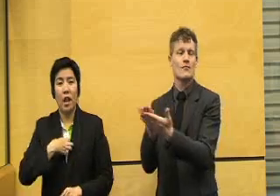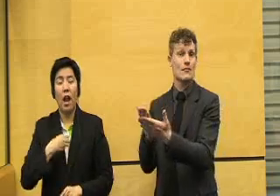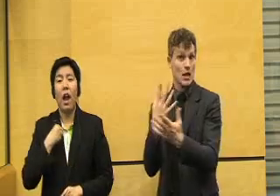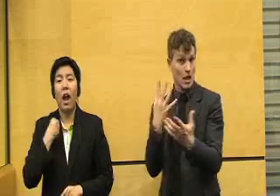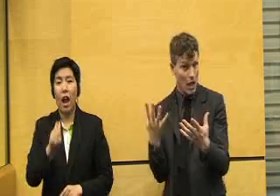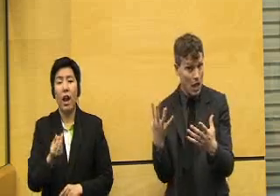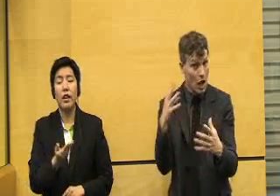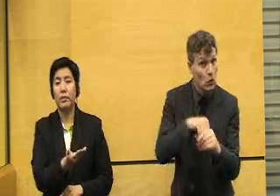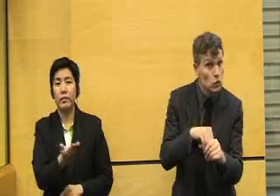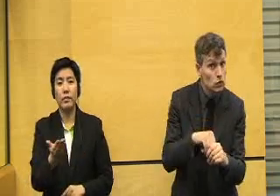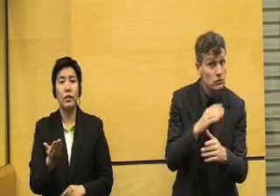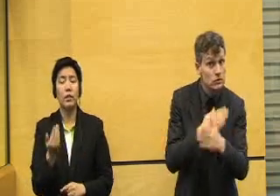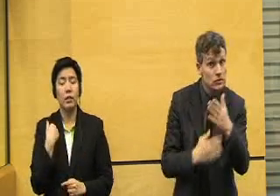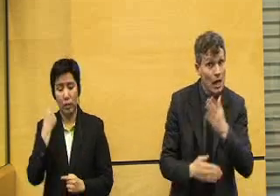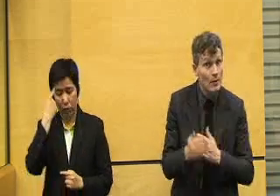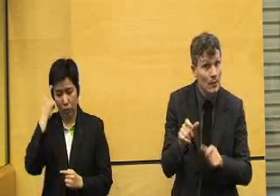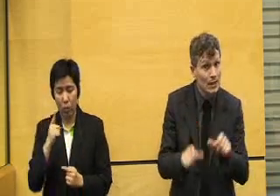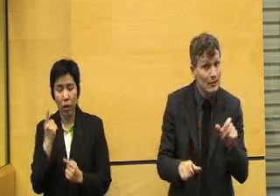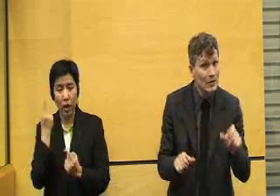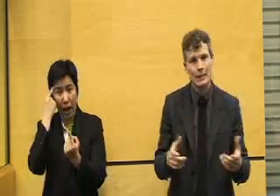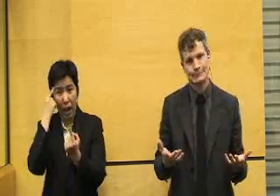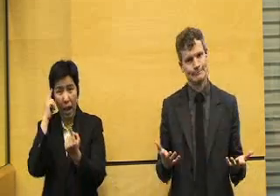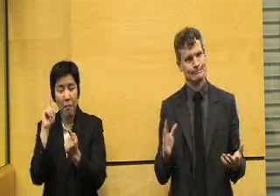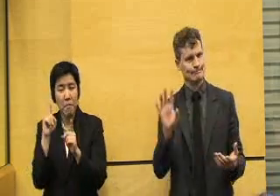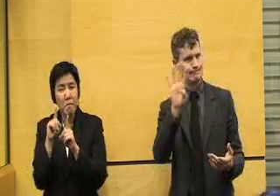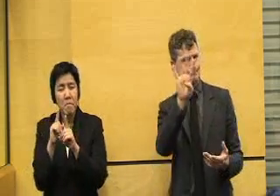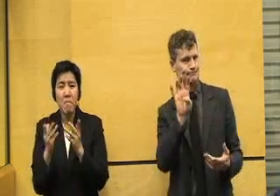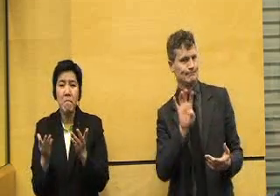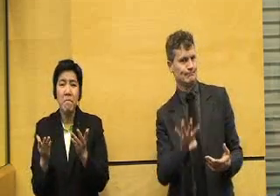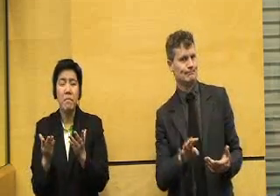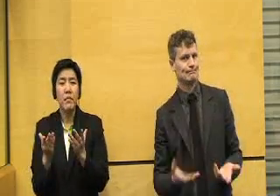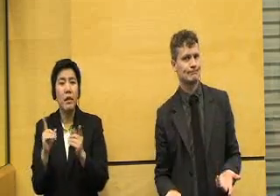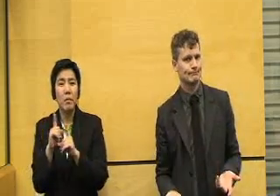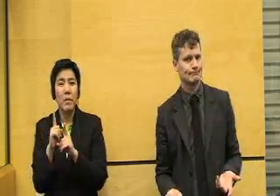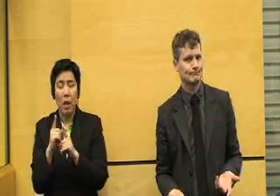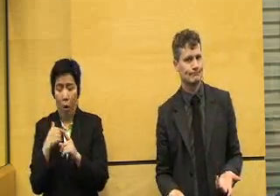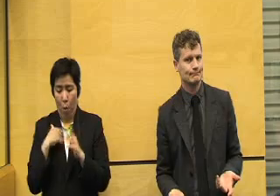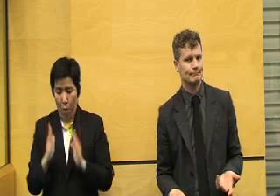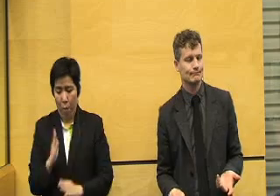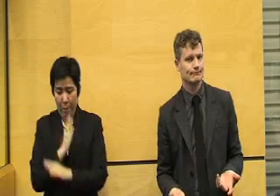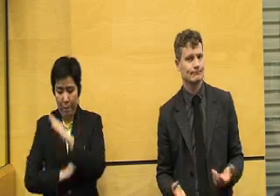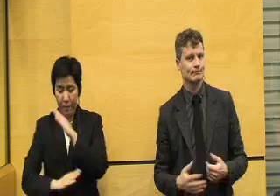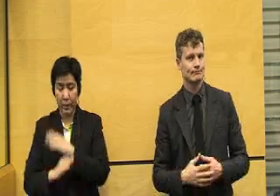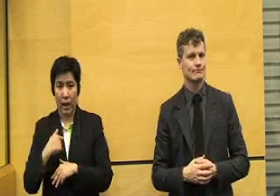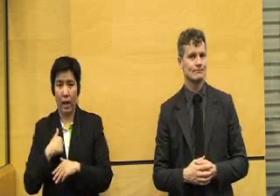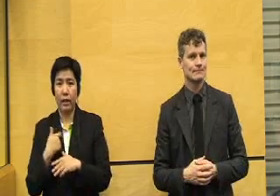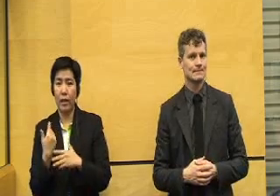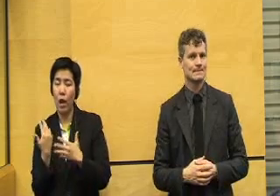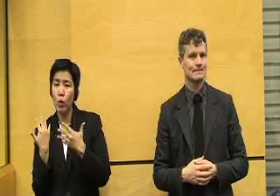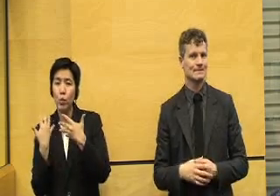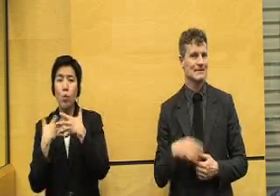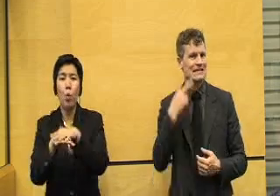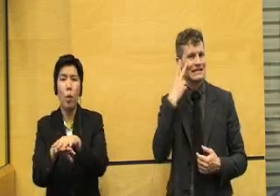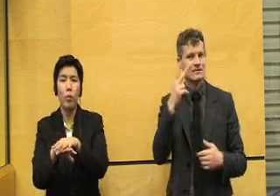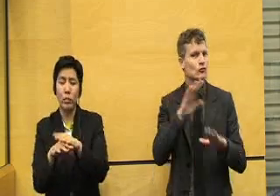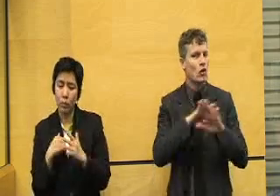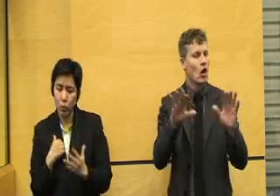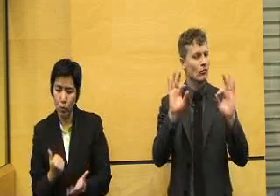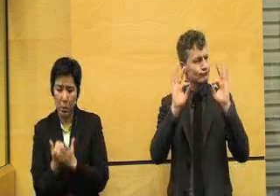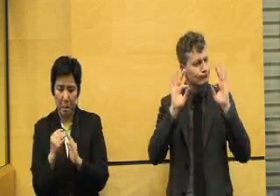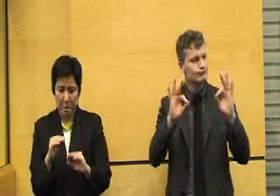inclusion, and equality of persons with disabilities with other member societies are not being fully